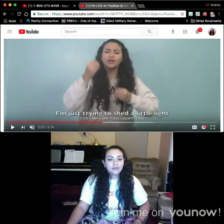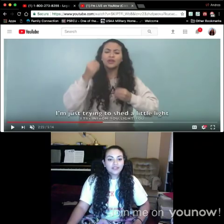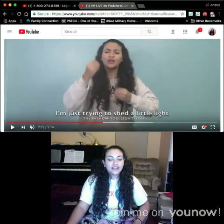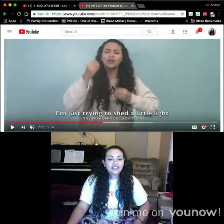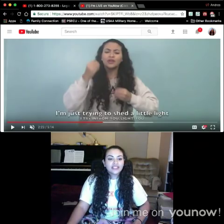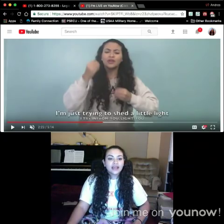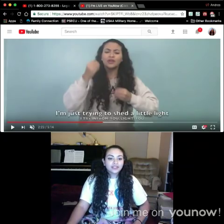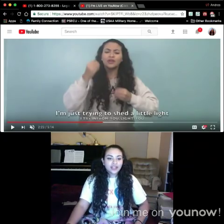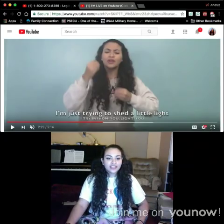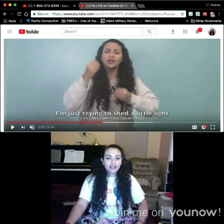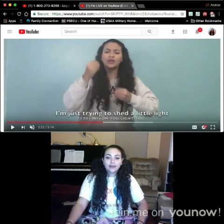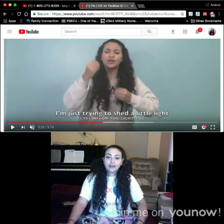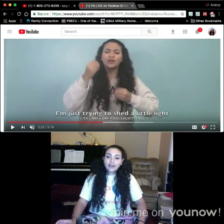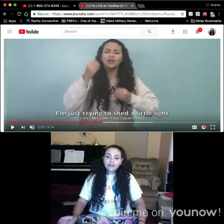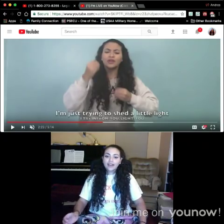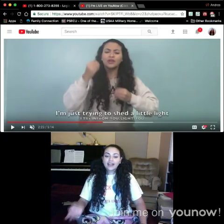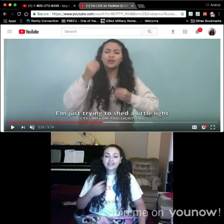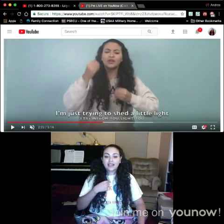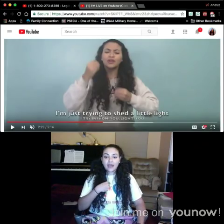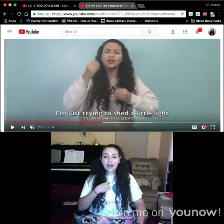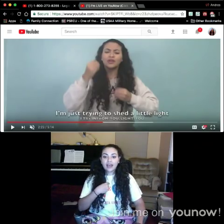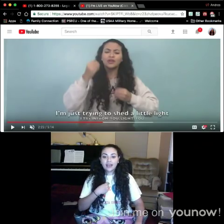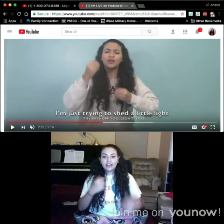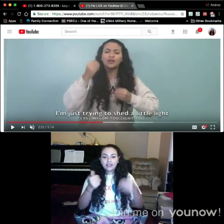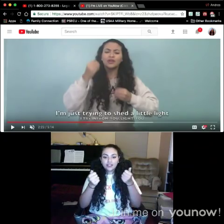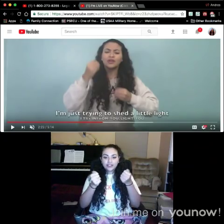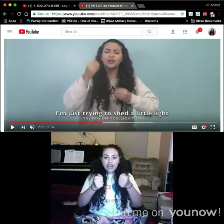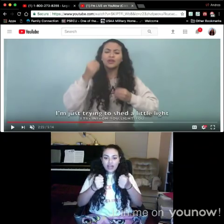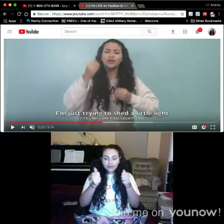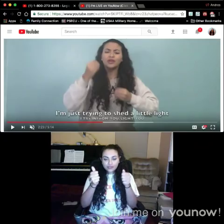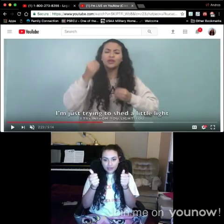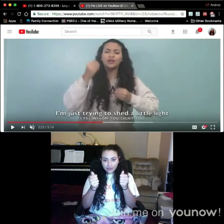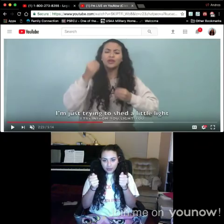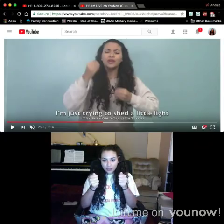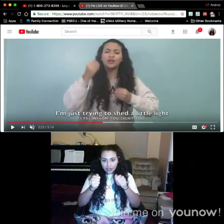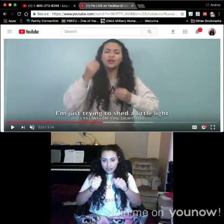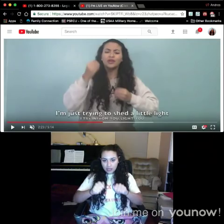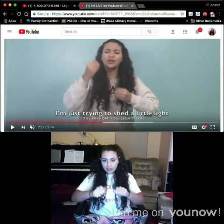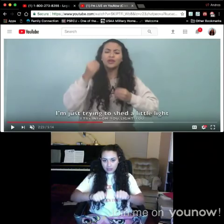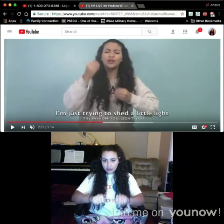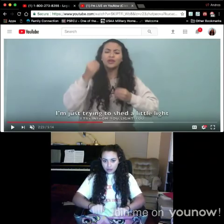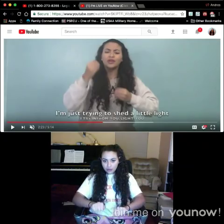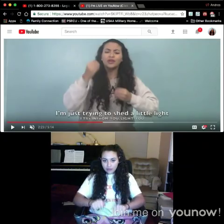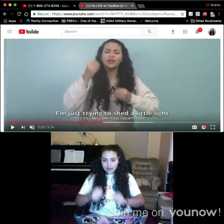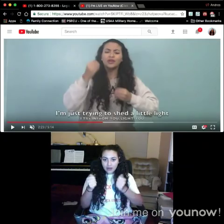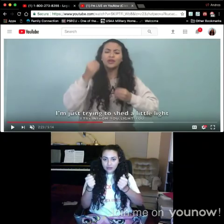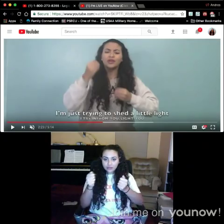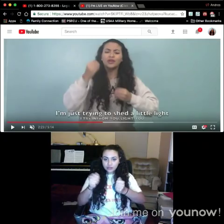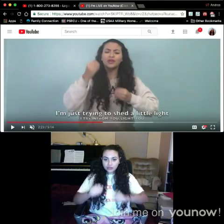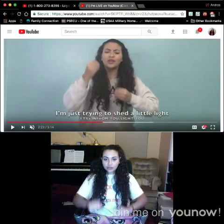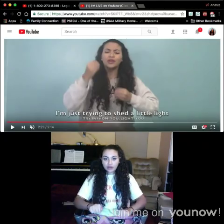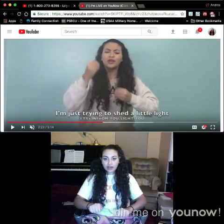I'm just trying to shed a little light. For that, I signed I. Try. For try, you start with your hands up and then you curve them